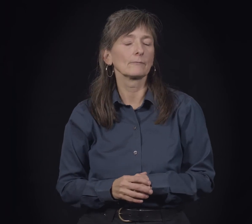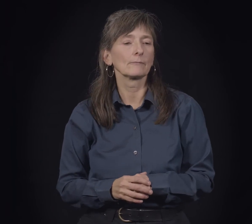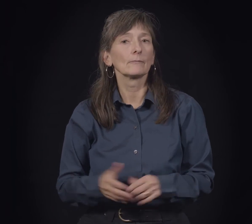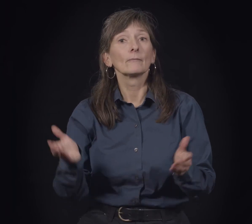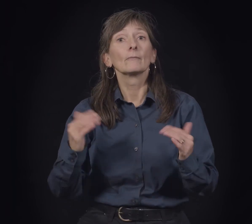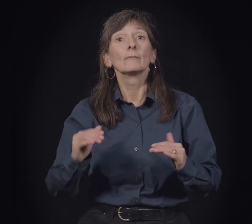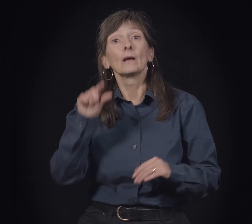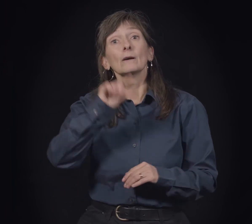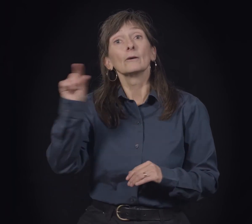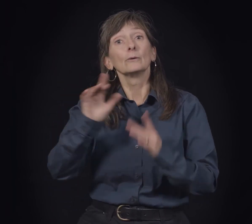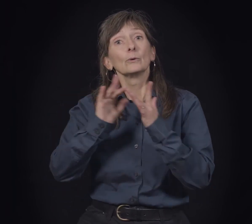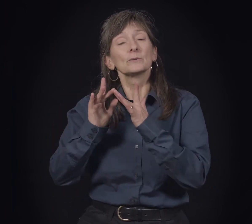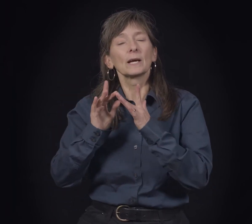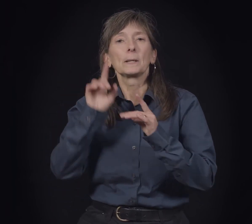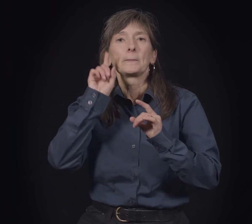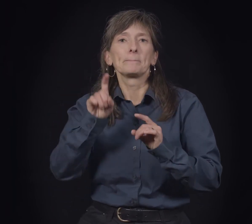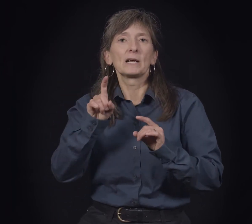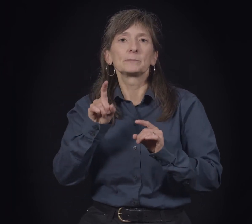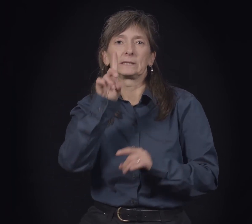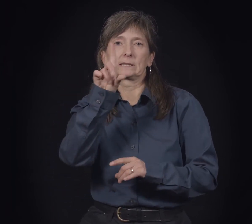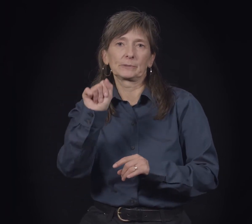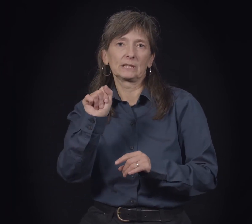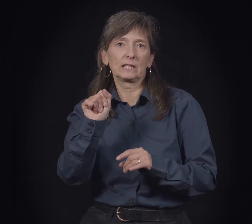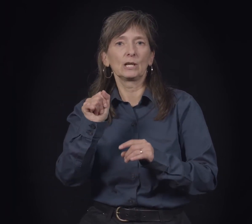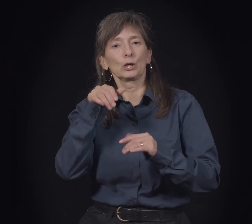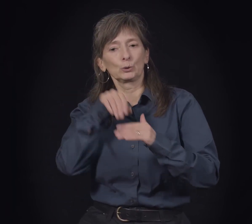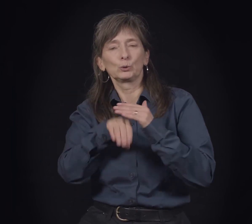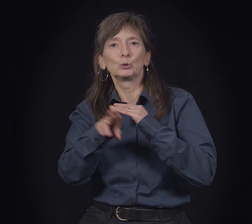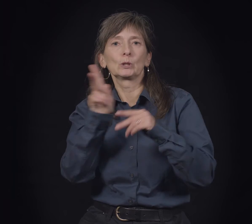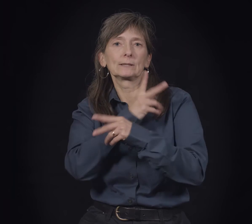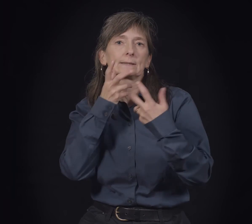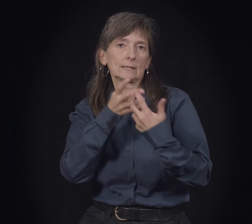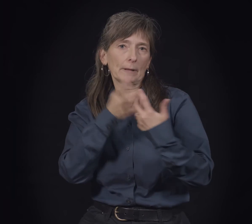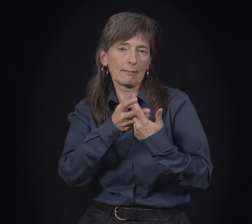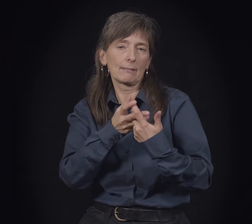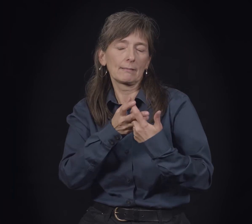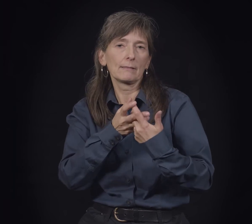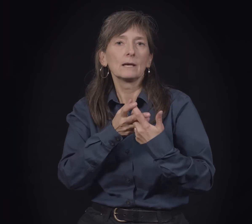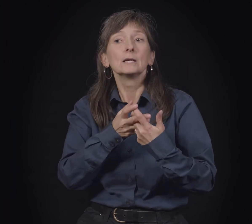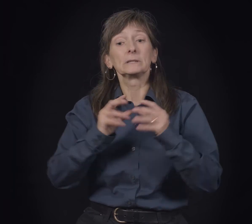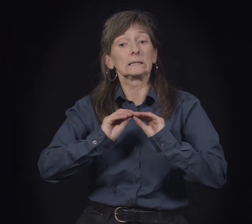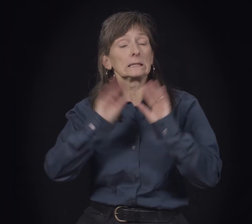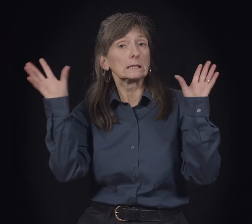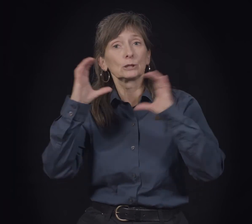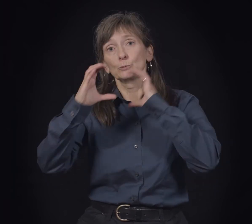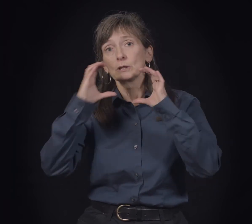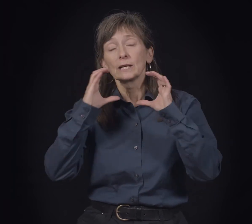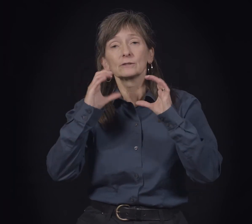Government website must be user-friendly and accessible to ensure communication on legislation